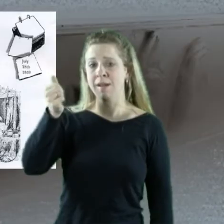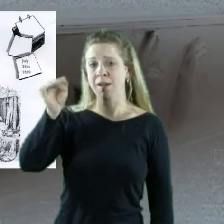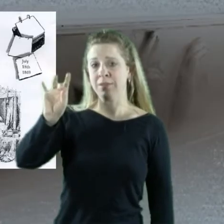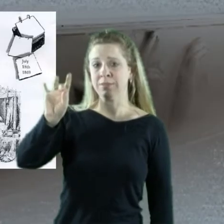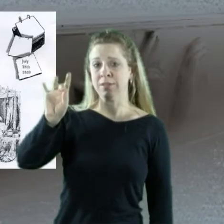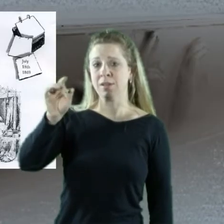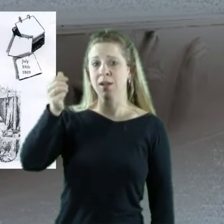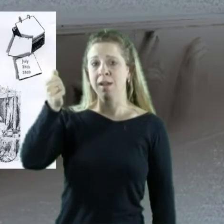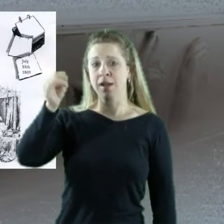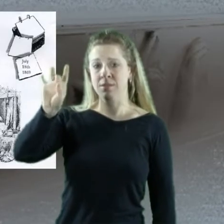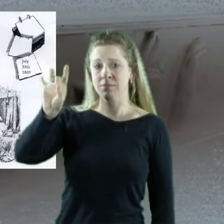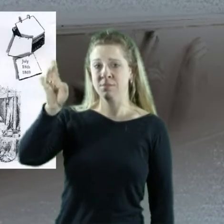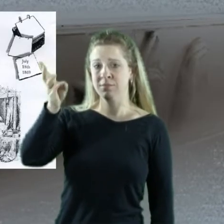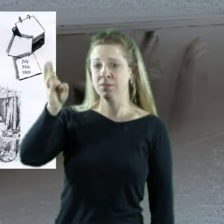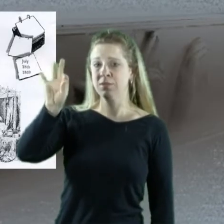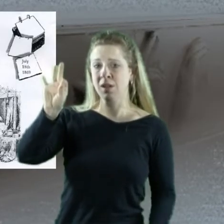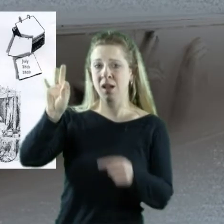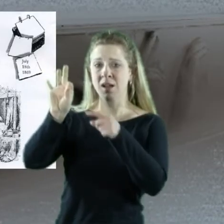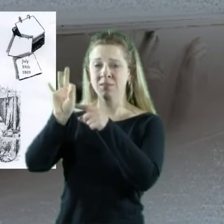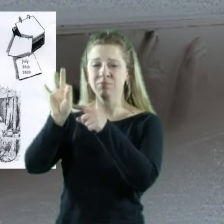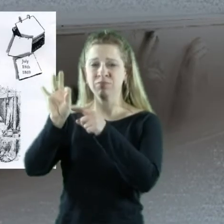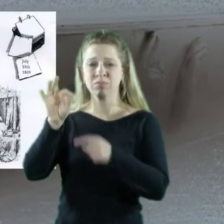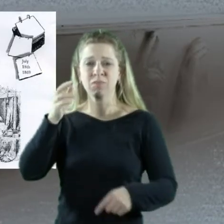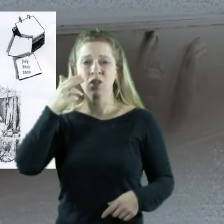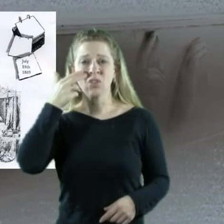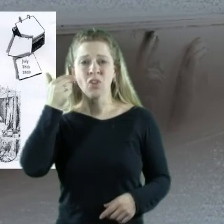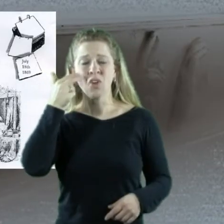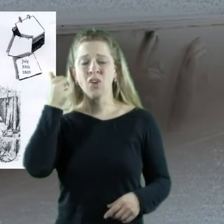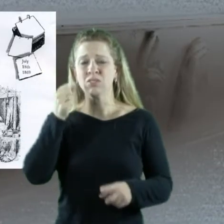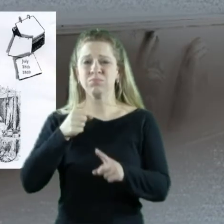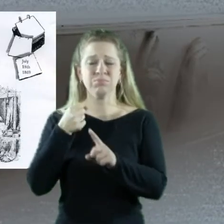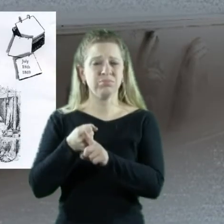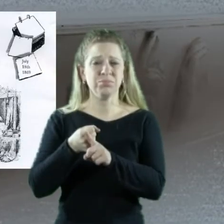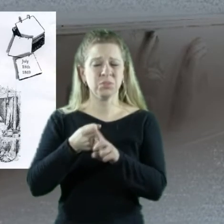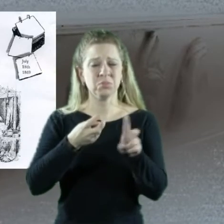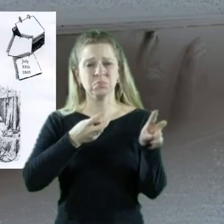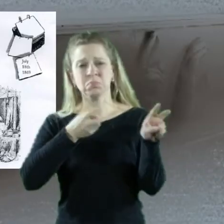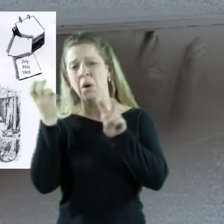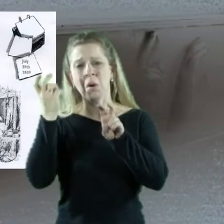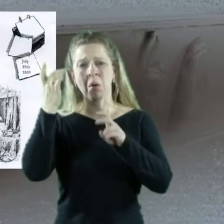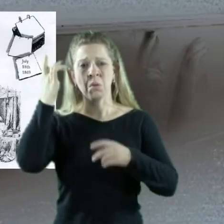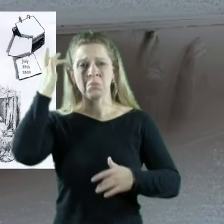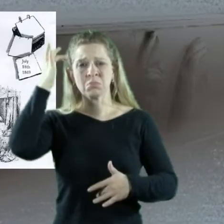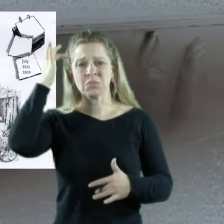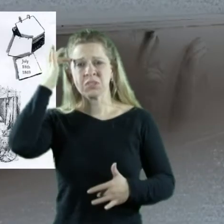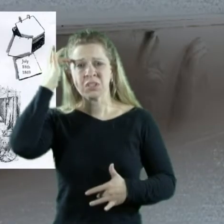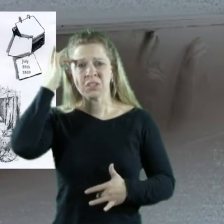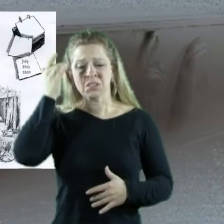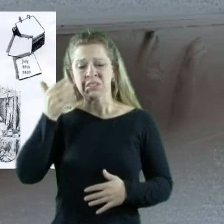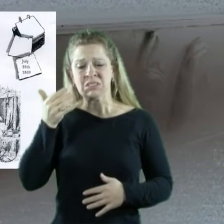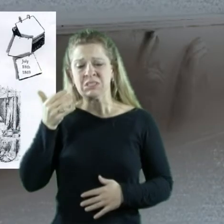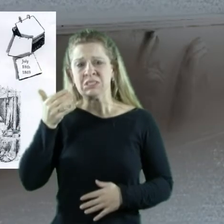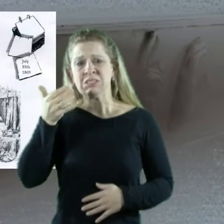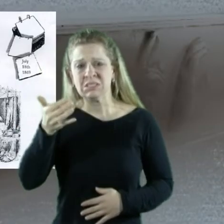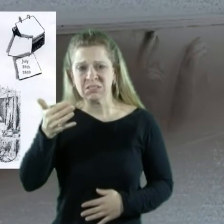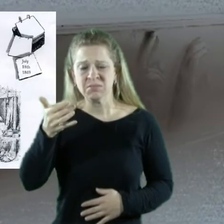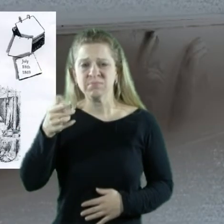On July 18, 1869, Clerc became sick. A short time later, Clerc died.